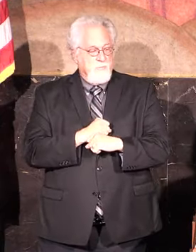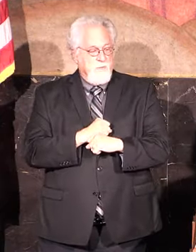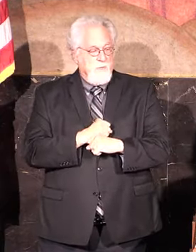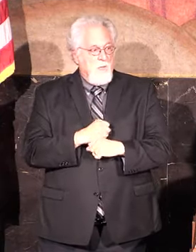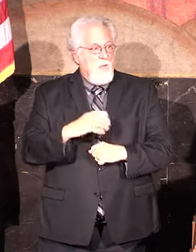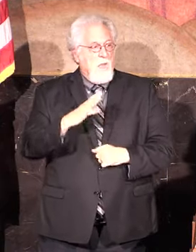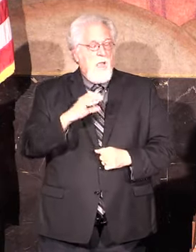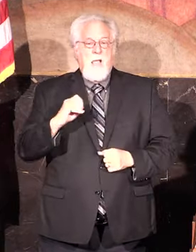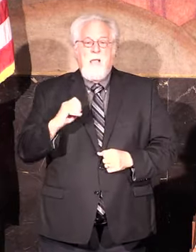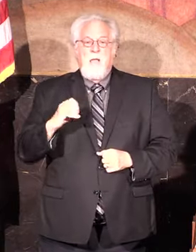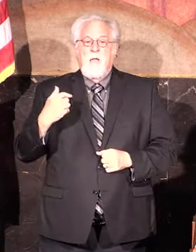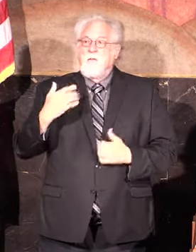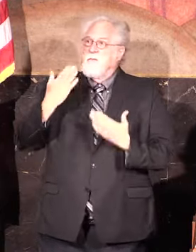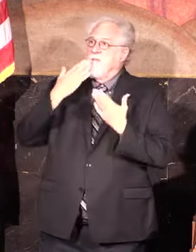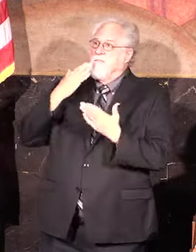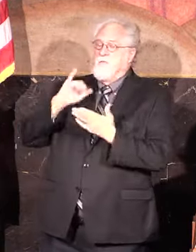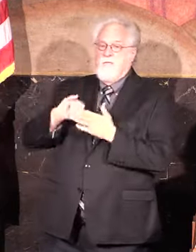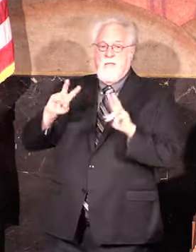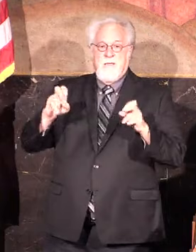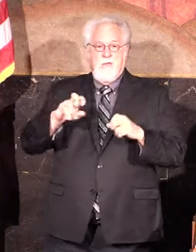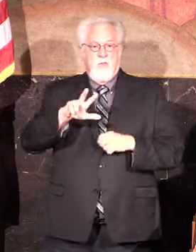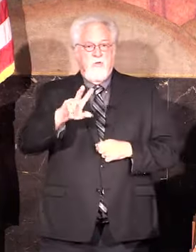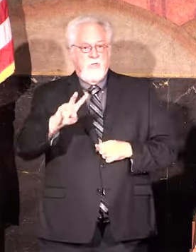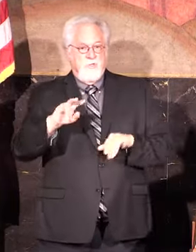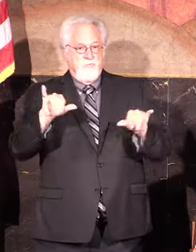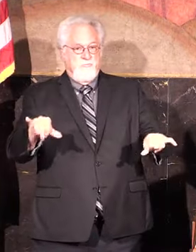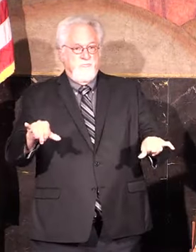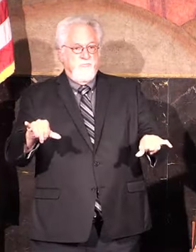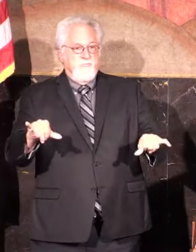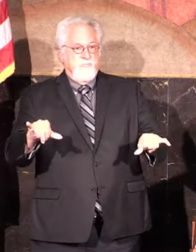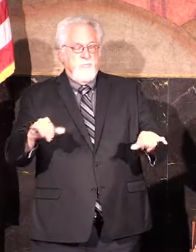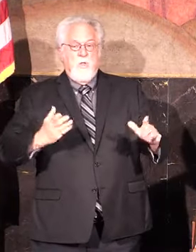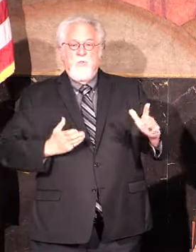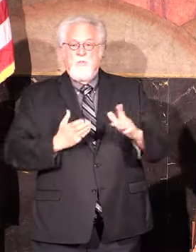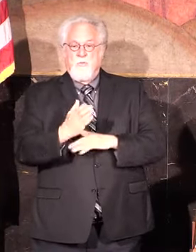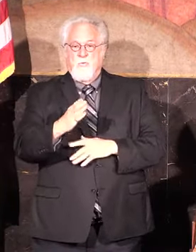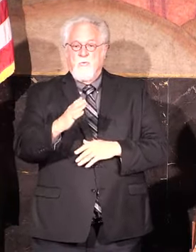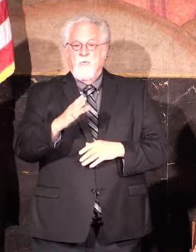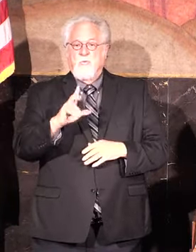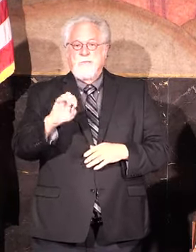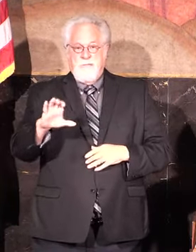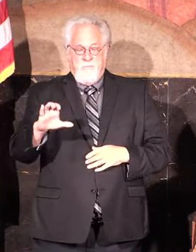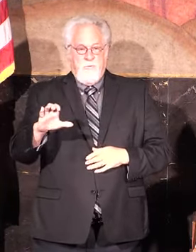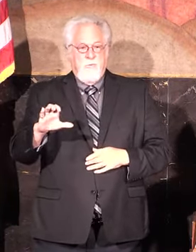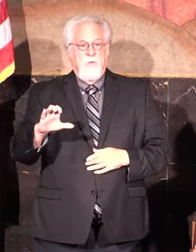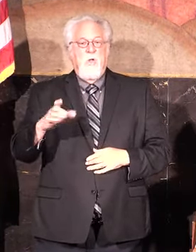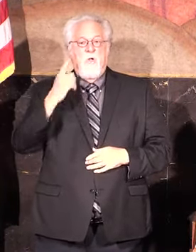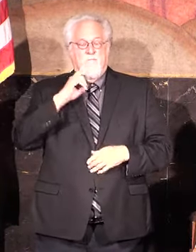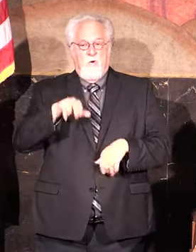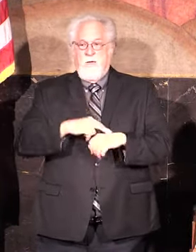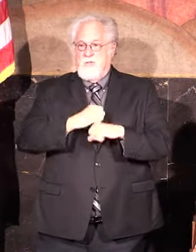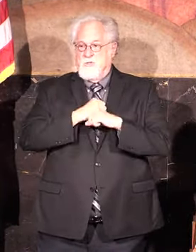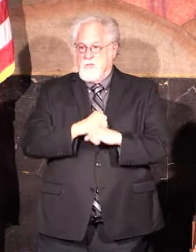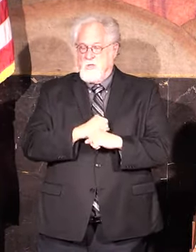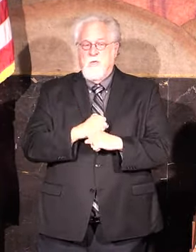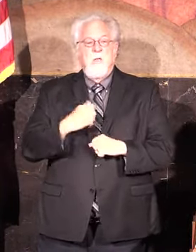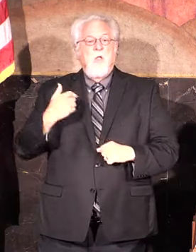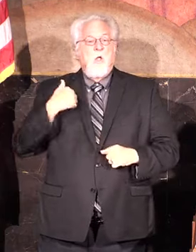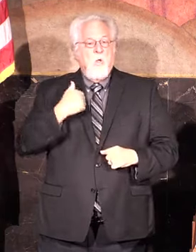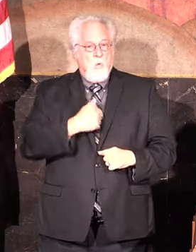And we are thankful that Title 32 will stay in place through the end of the year for our National Guard. And